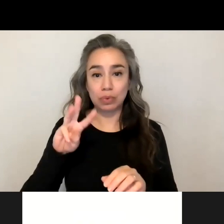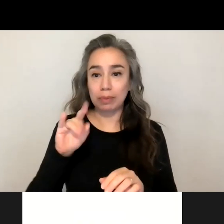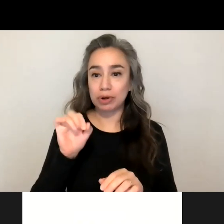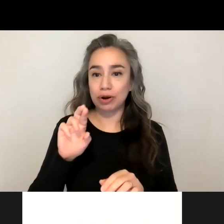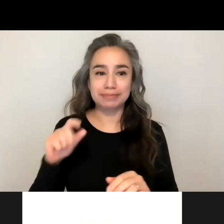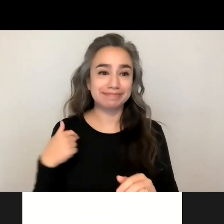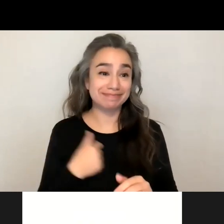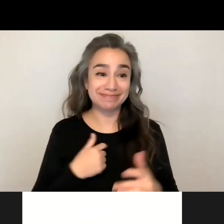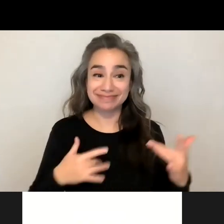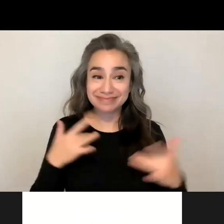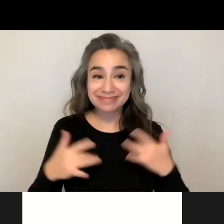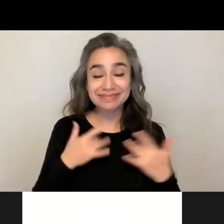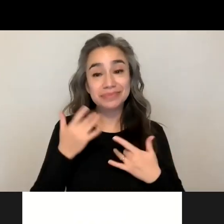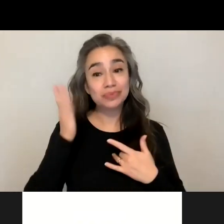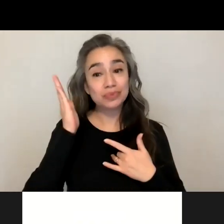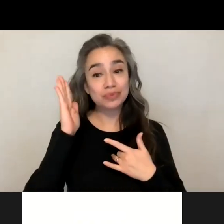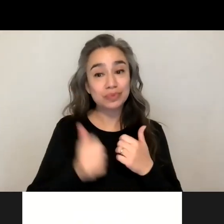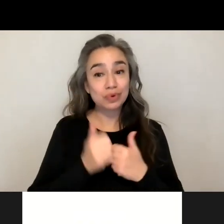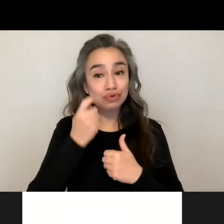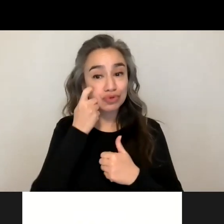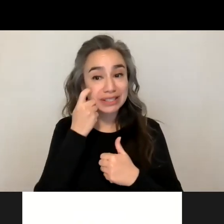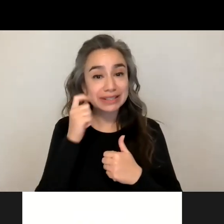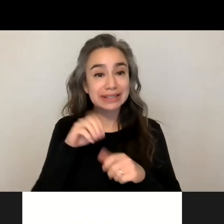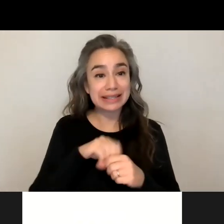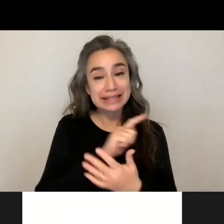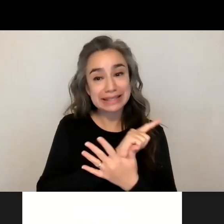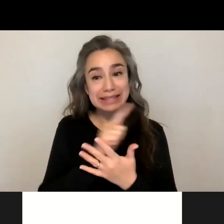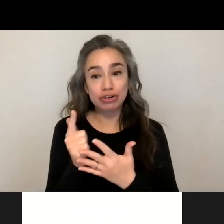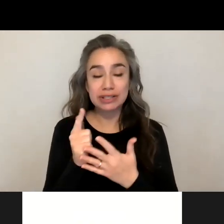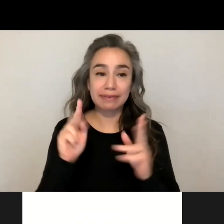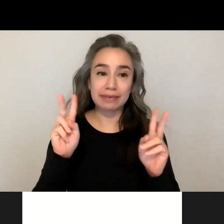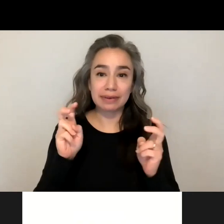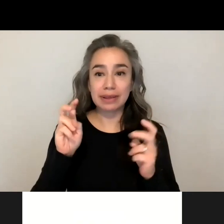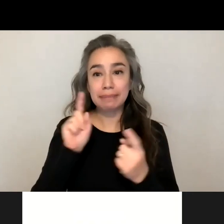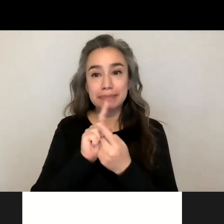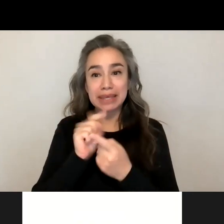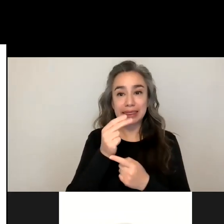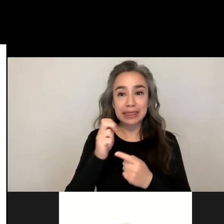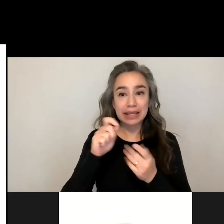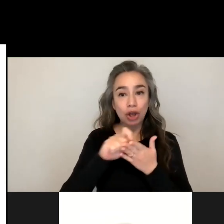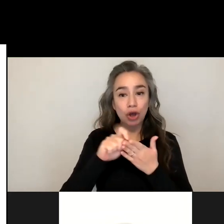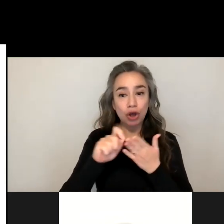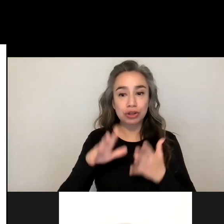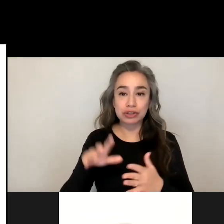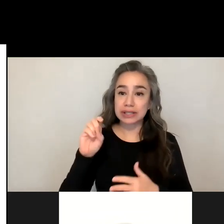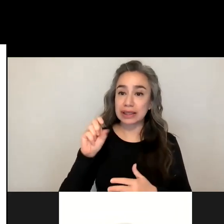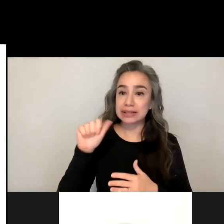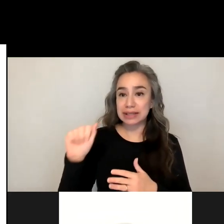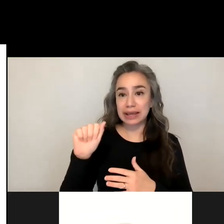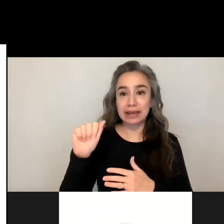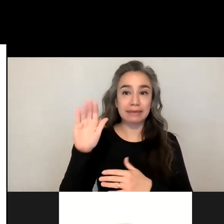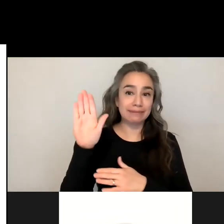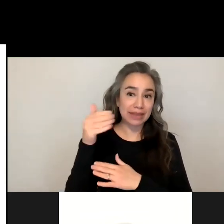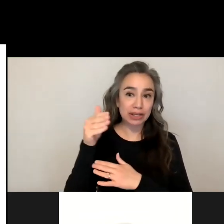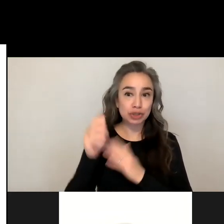excited to present this most recent in our series of Meet the Authors webinars from the LSA's flagship journal, Language.